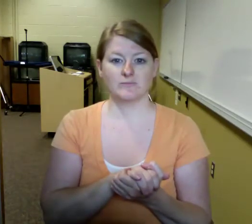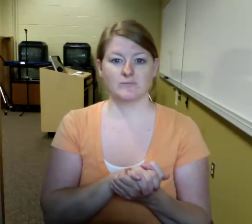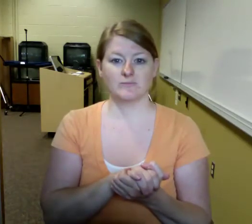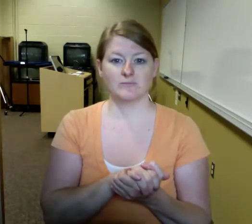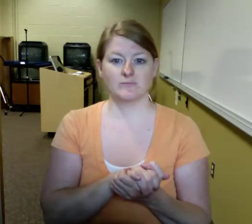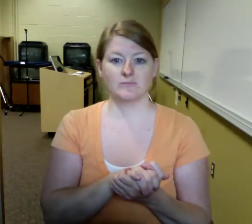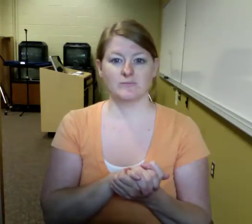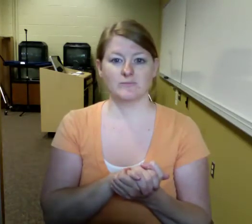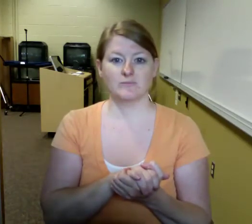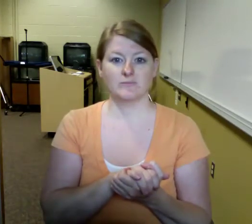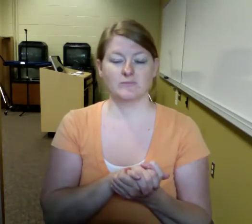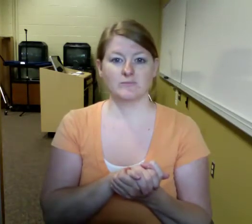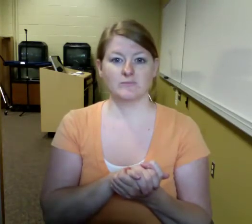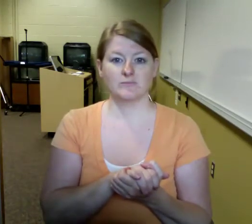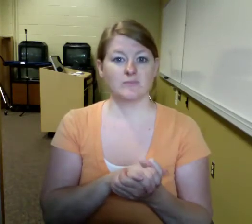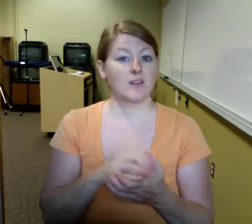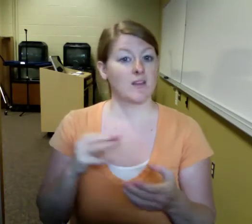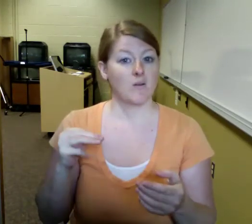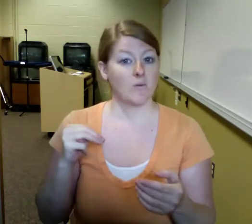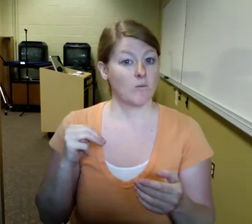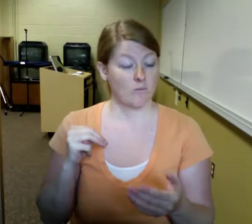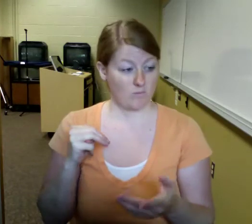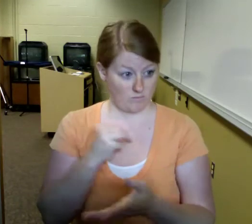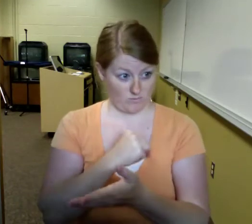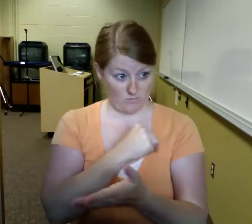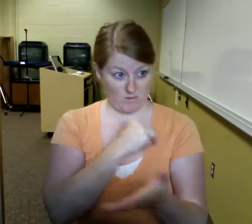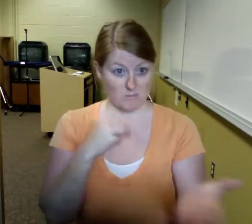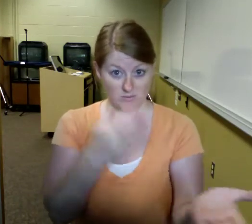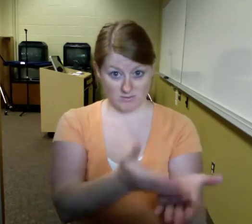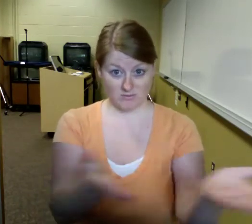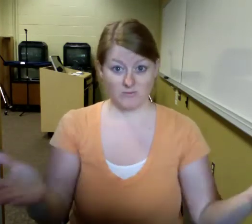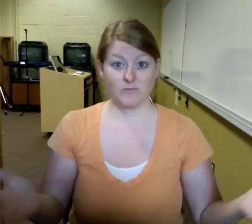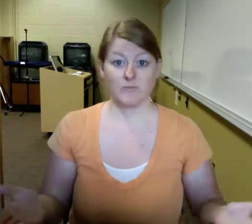Now, members of the jury, as the court recalls, the state offered evidence which it